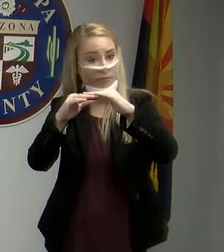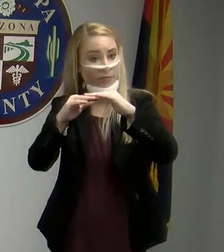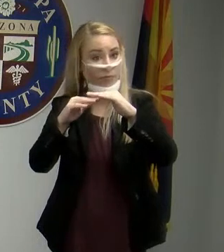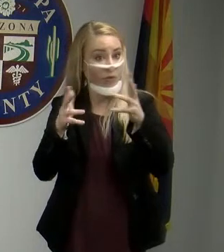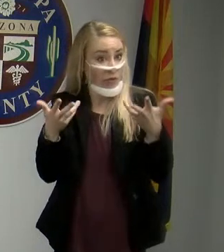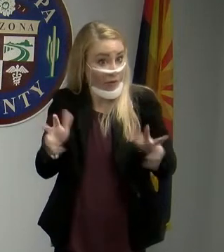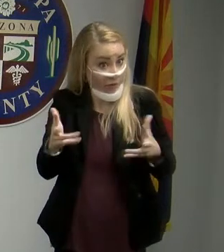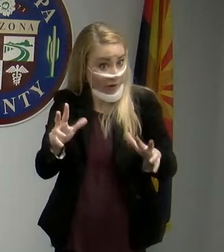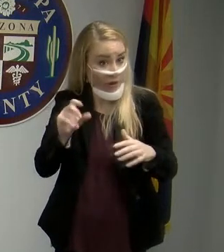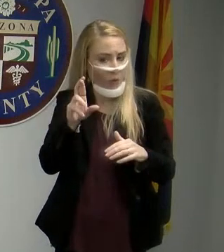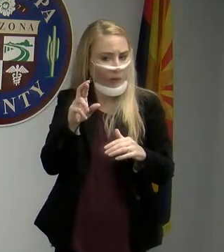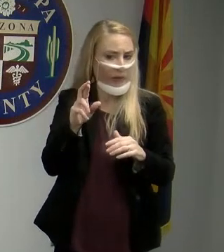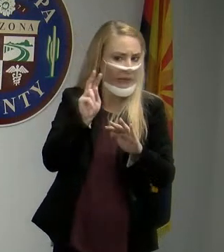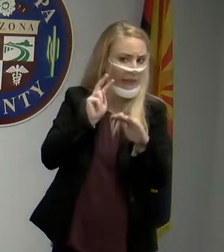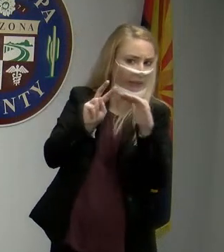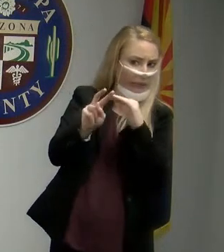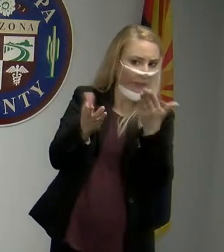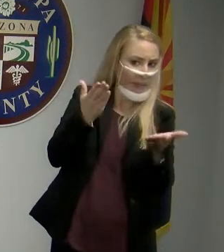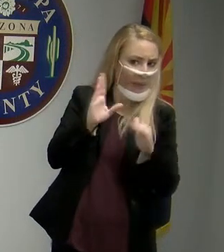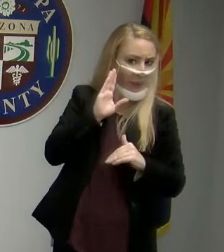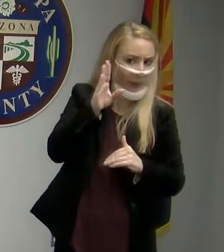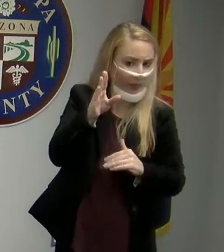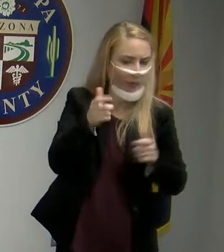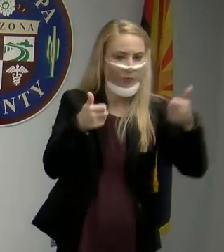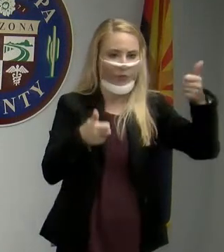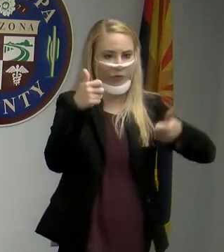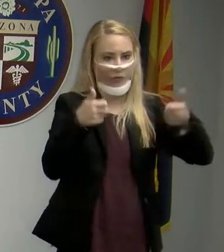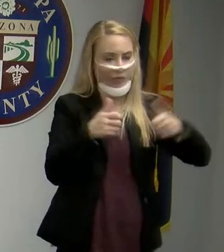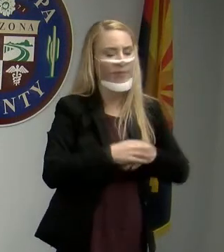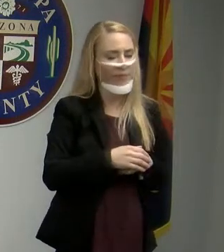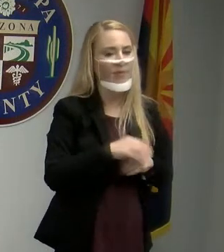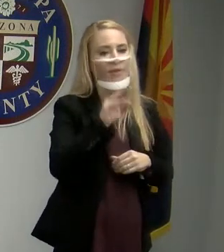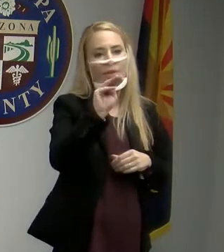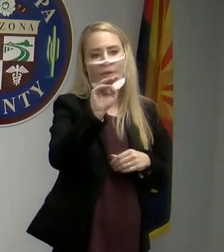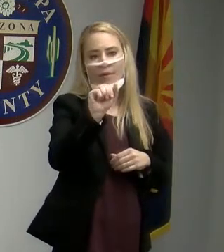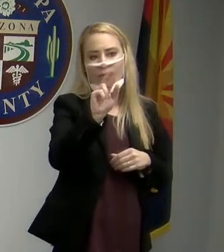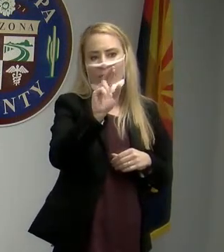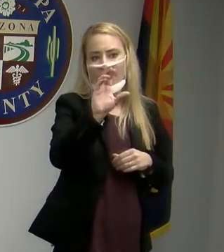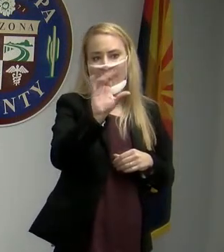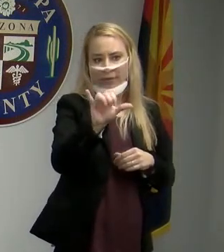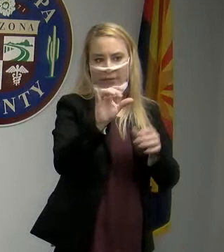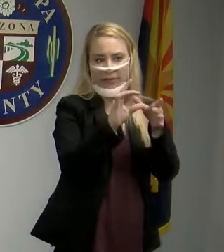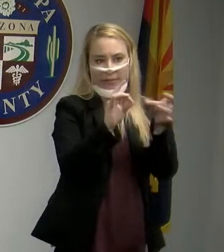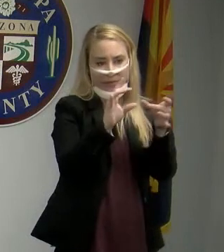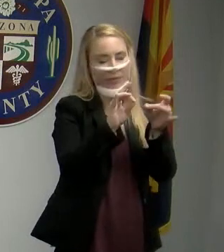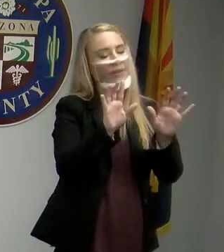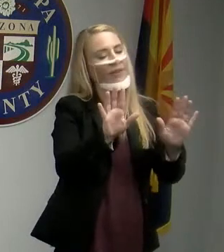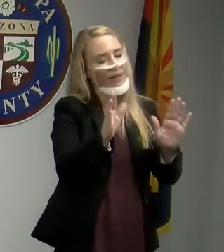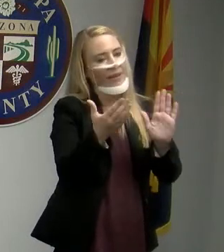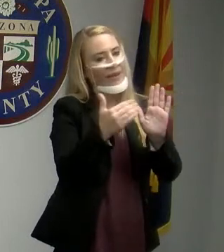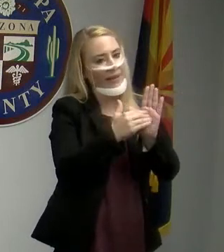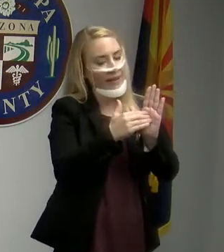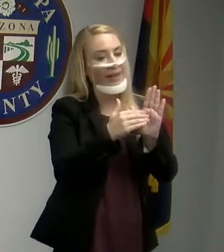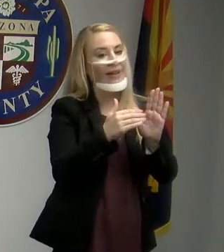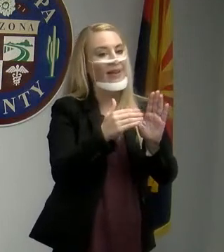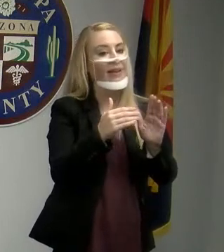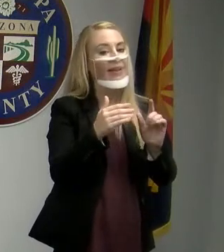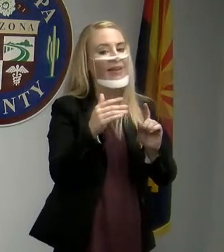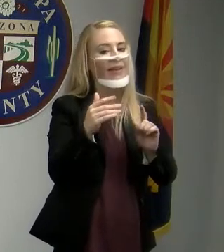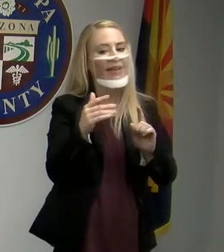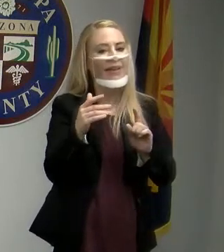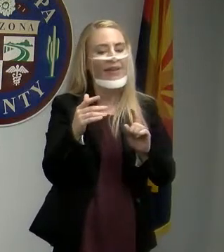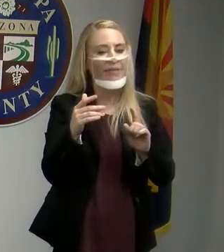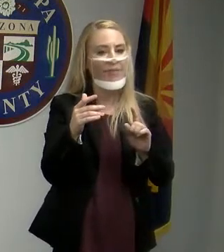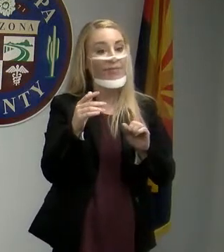what could happen over the next days or weeks? Yeah. So Marcy said that again. This is, I don't want to say it's anecdotal information because